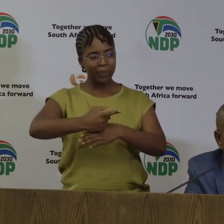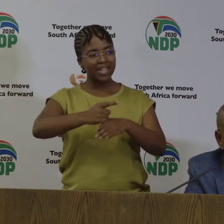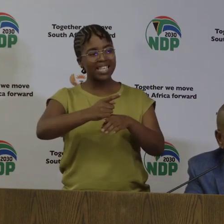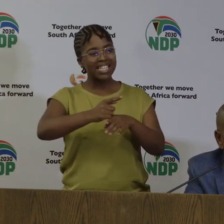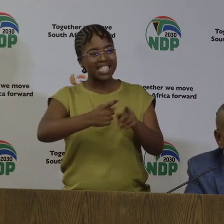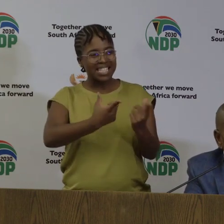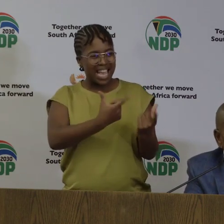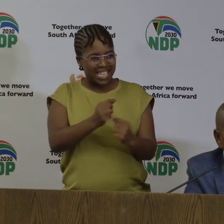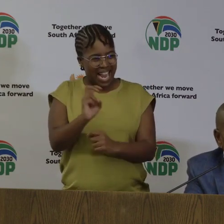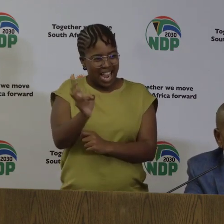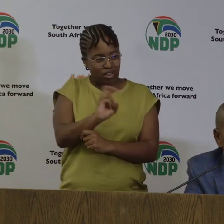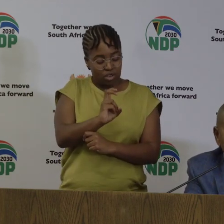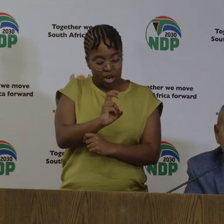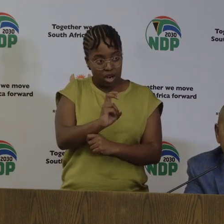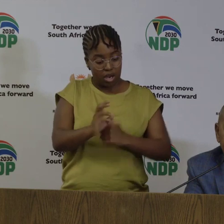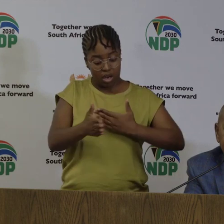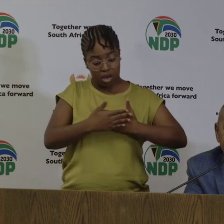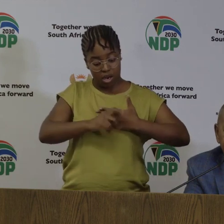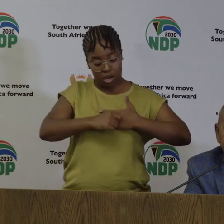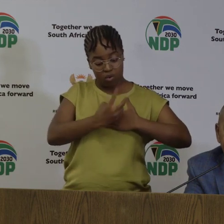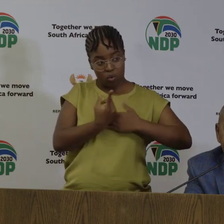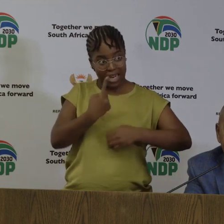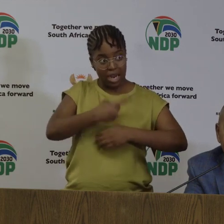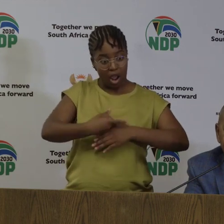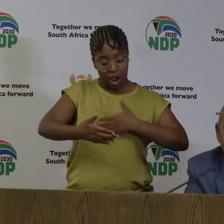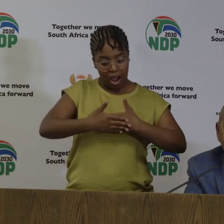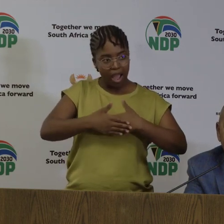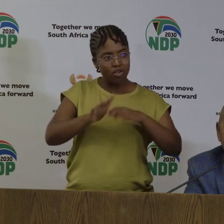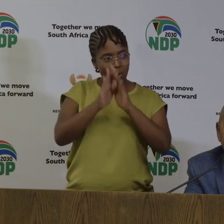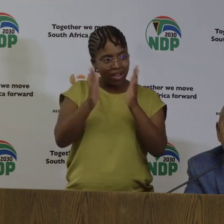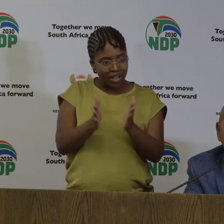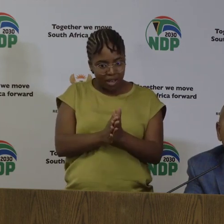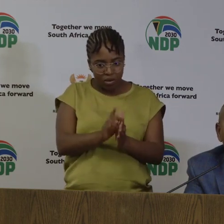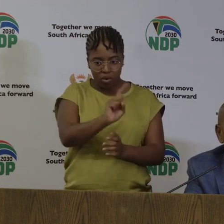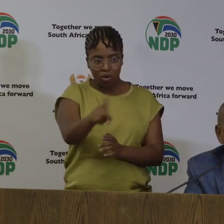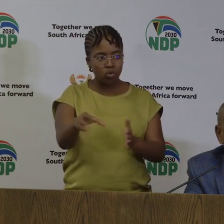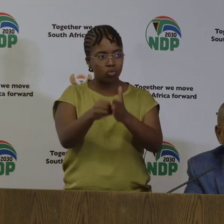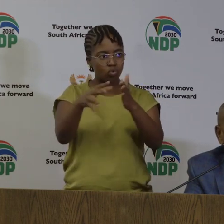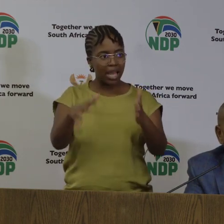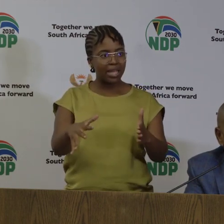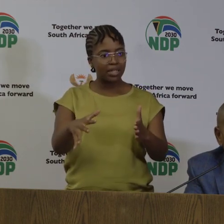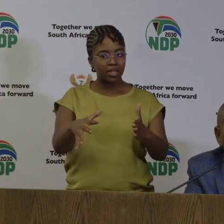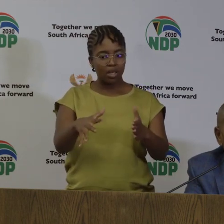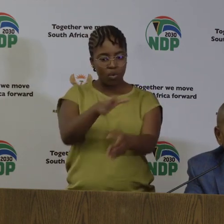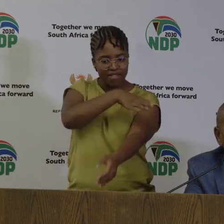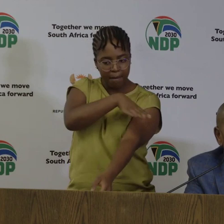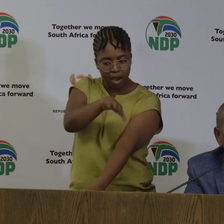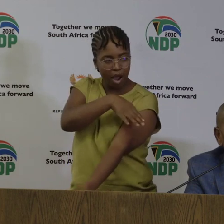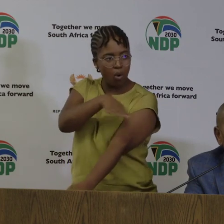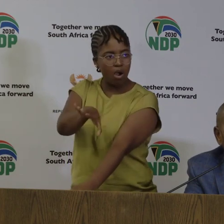sure that after the lockdown, everything is done to make sure that no student is actually left